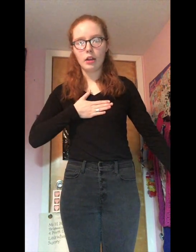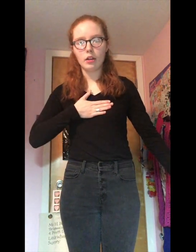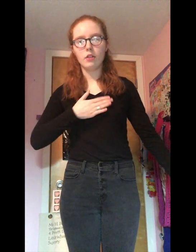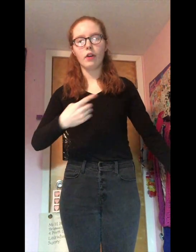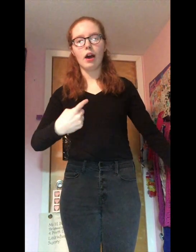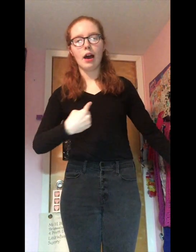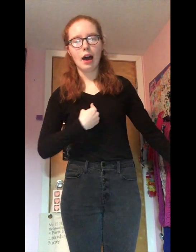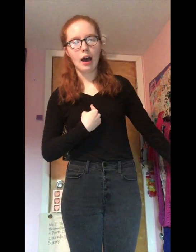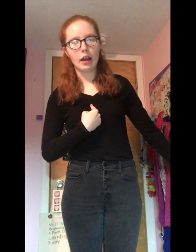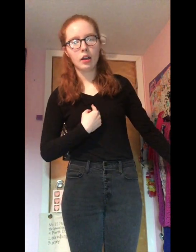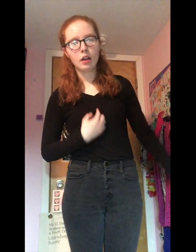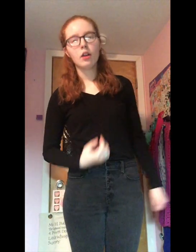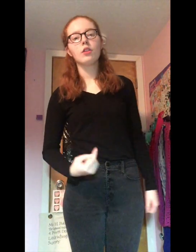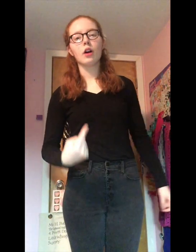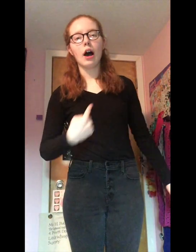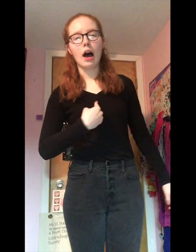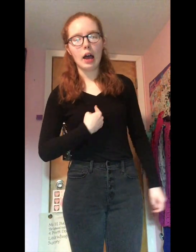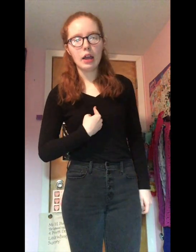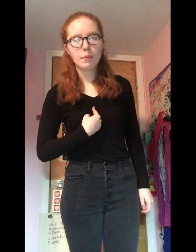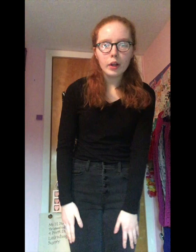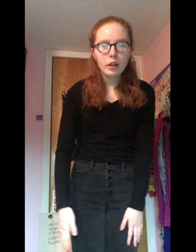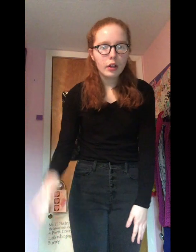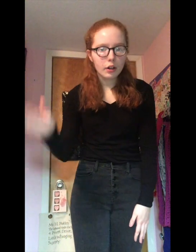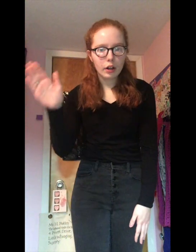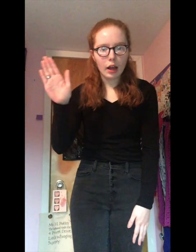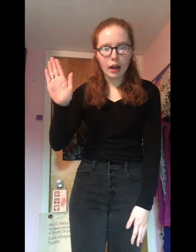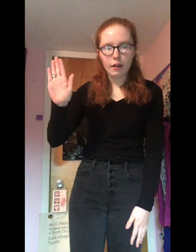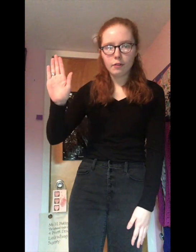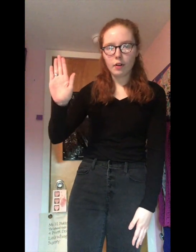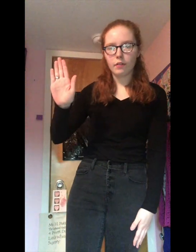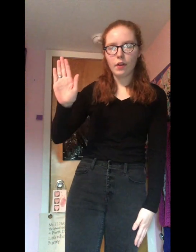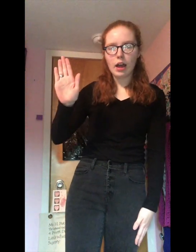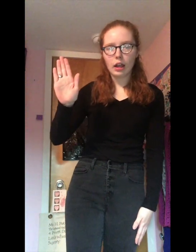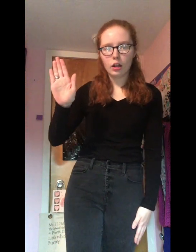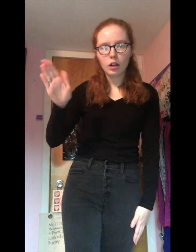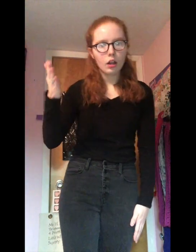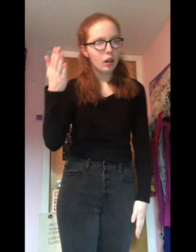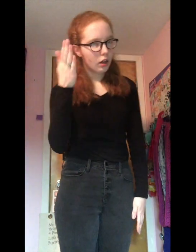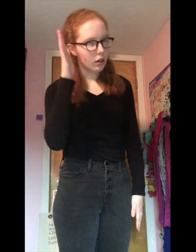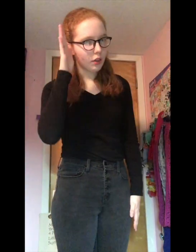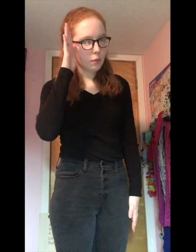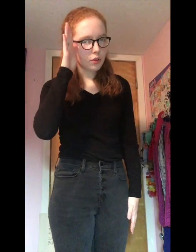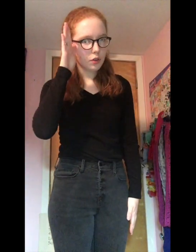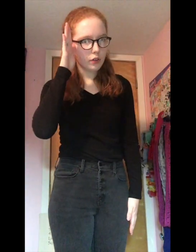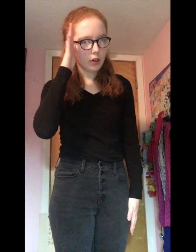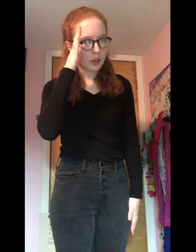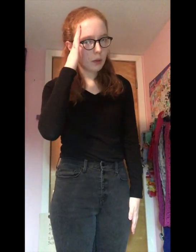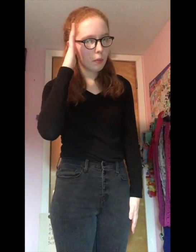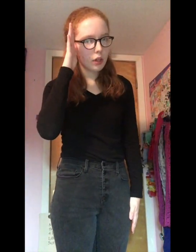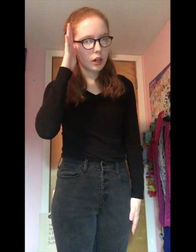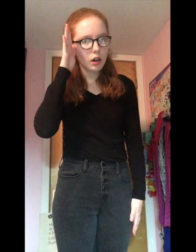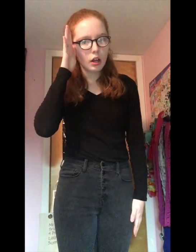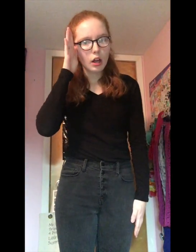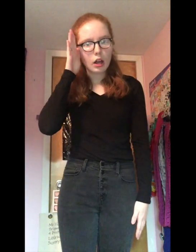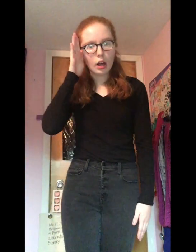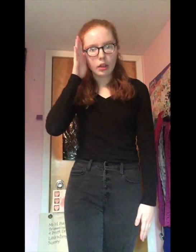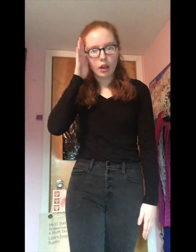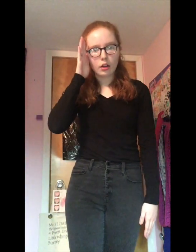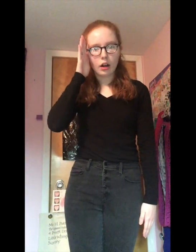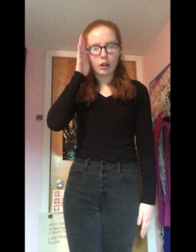and then you've got I. So I, you're going to have a flat hand, Your thumb is sort of at your temple here, and then your hand